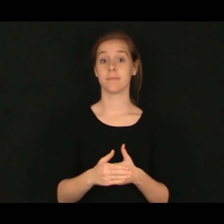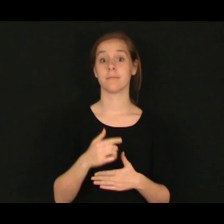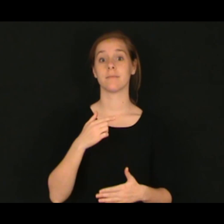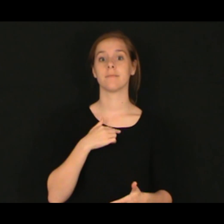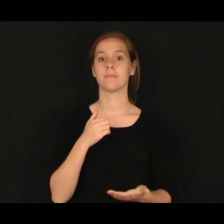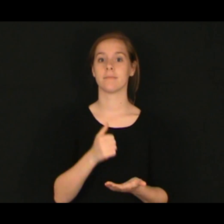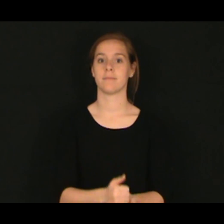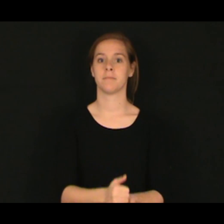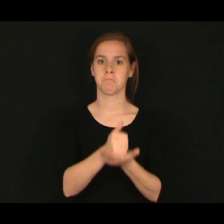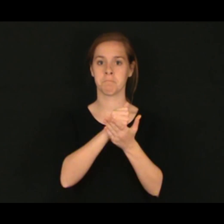room,